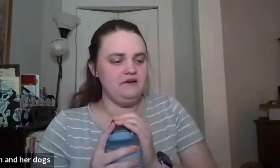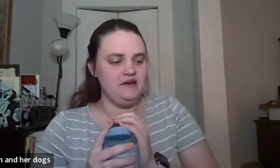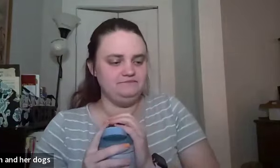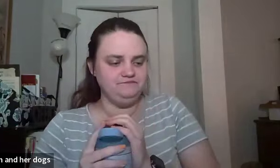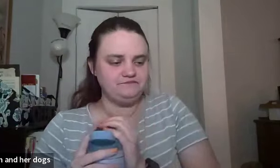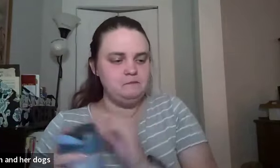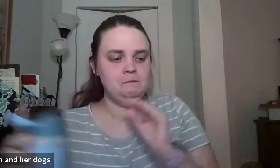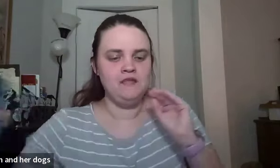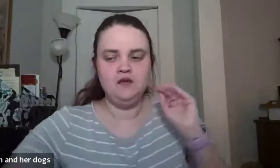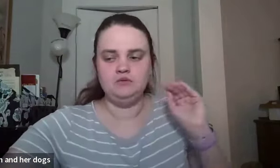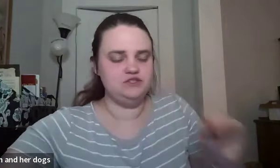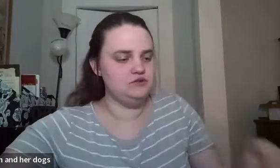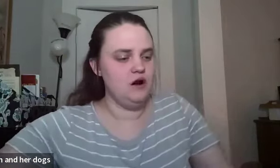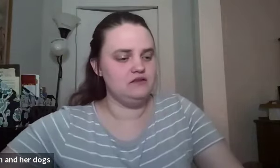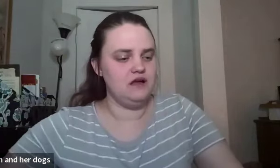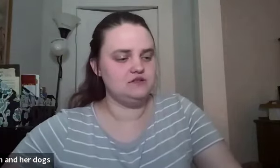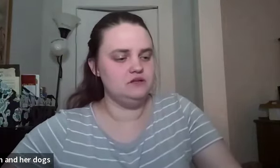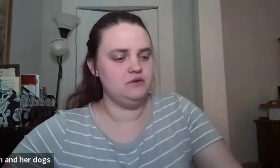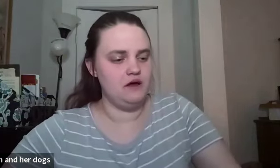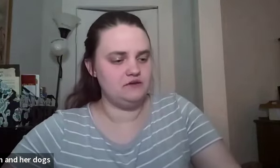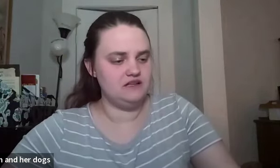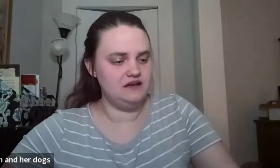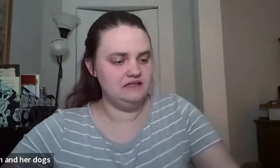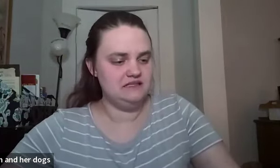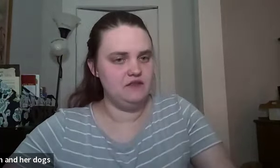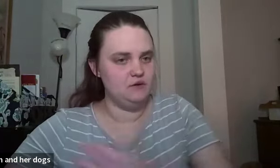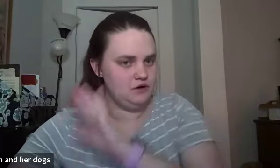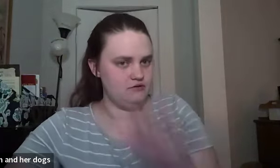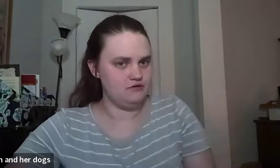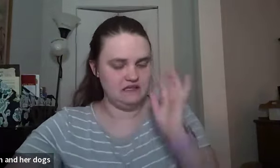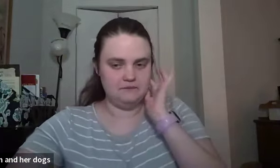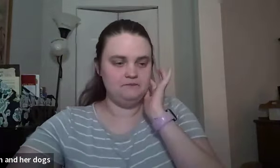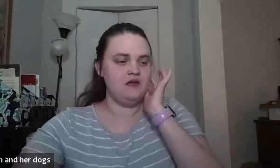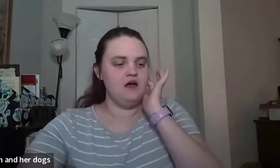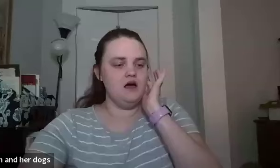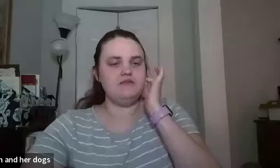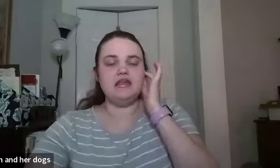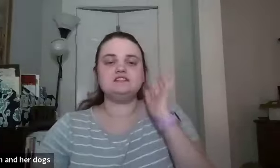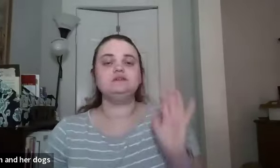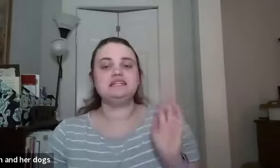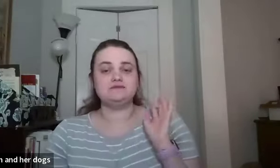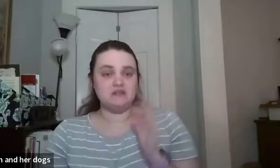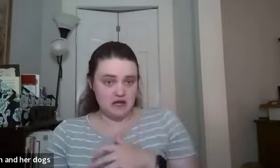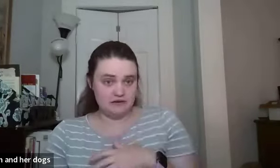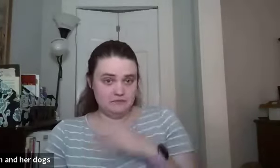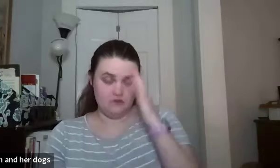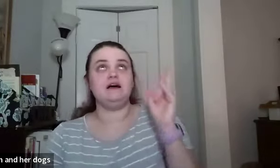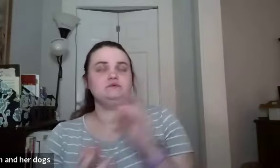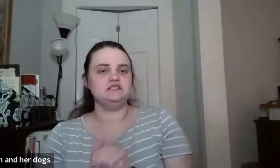Okay. We'll do our last one of the weather signs, and then we'll go through those again. The next one is flood, or the last one is